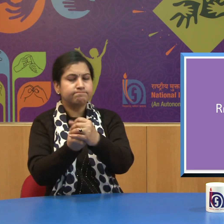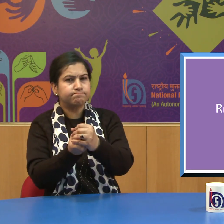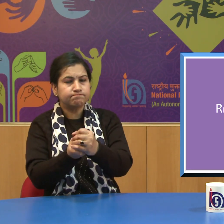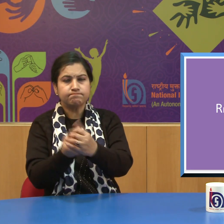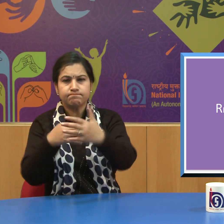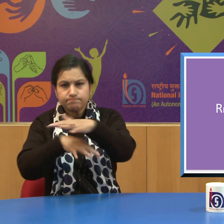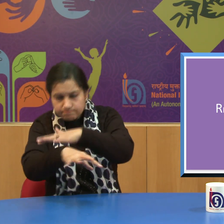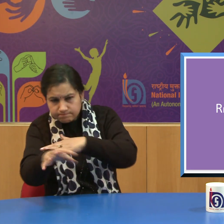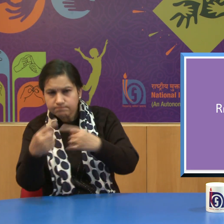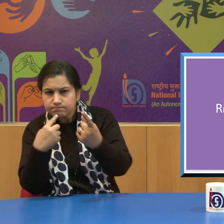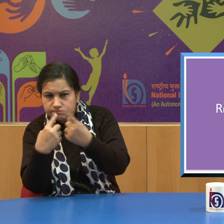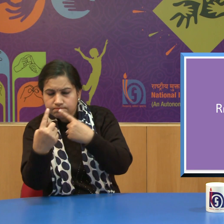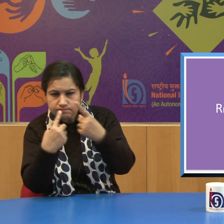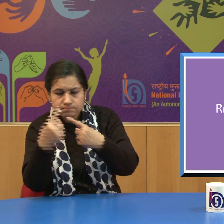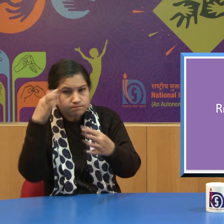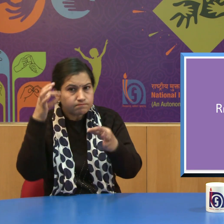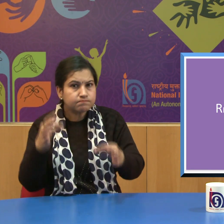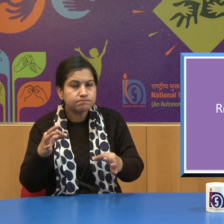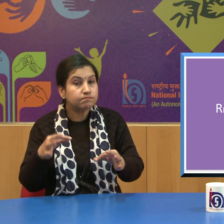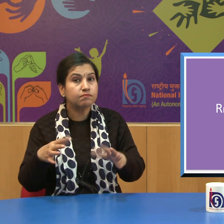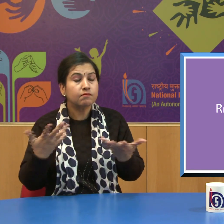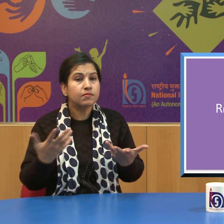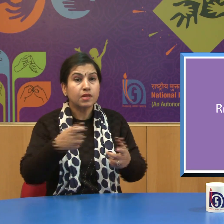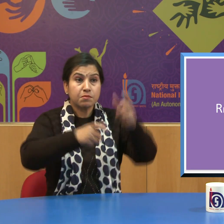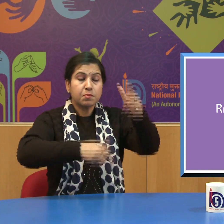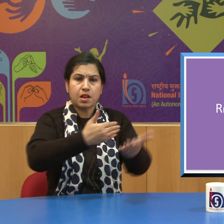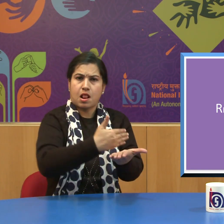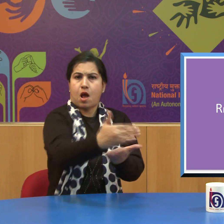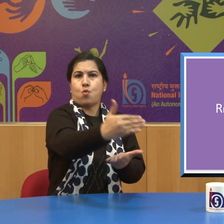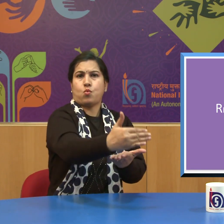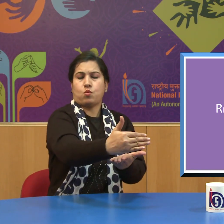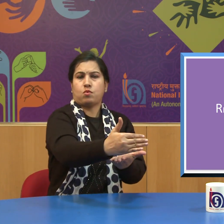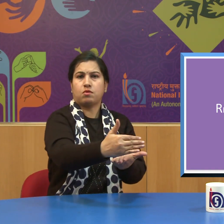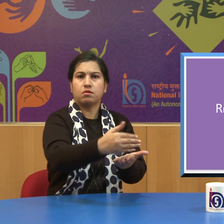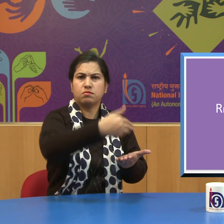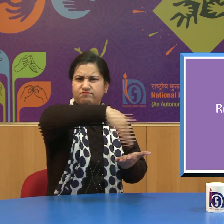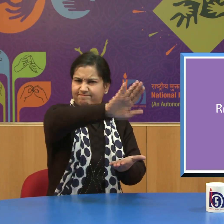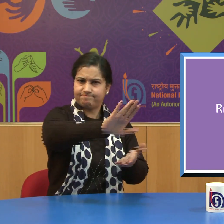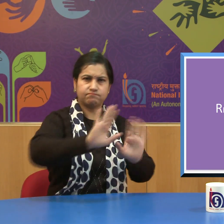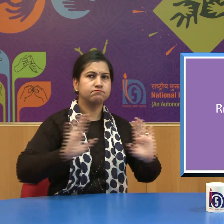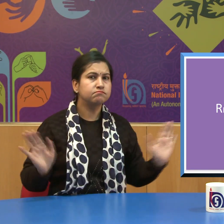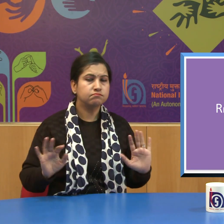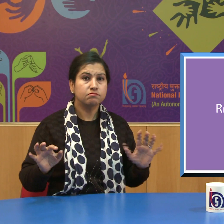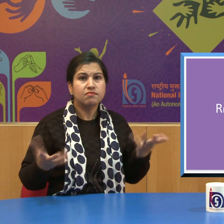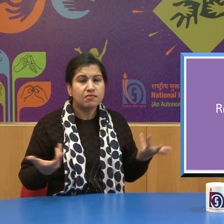to oppose the rule of the ruling class by disturbing the peace